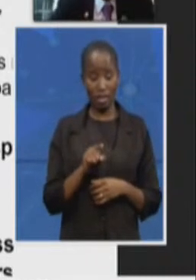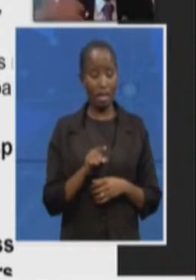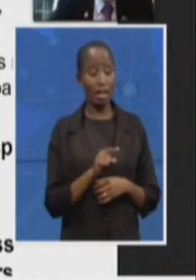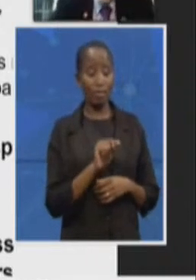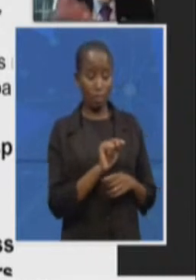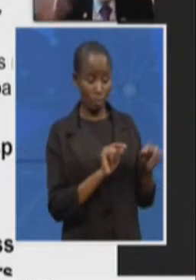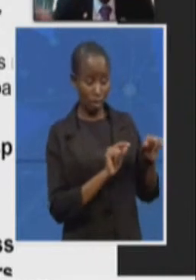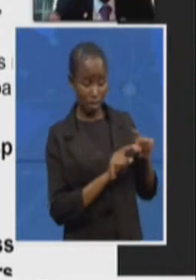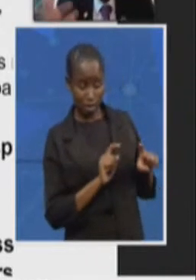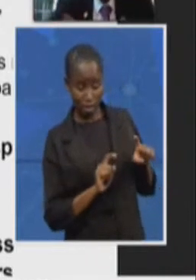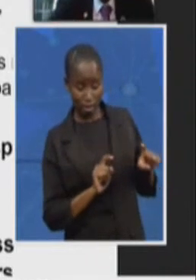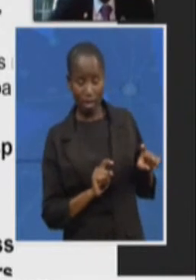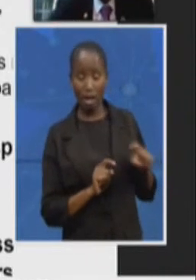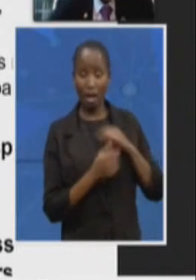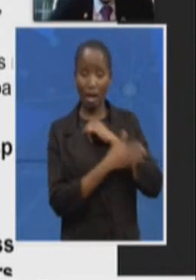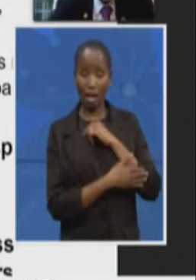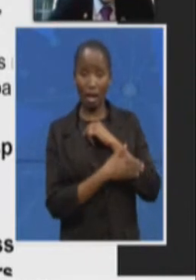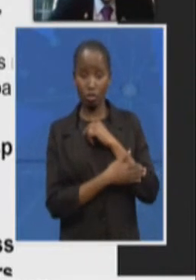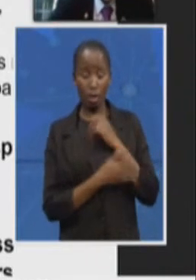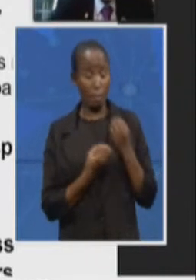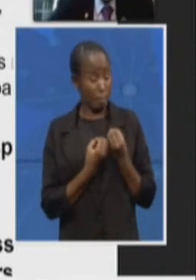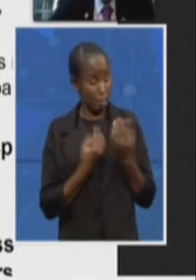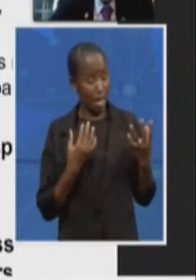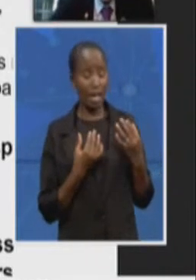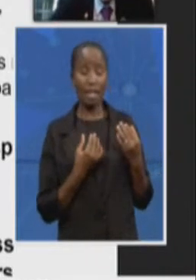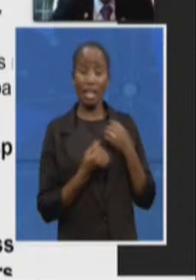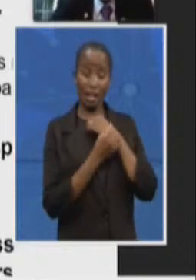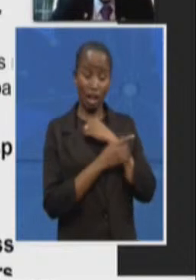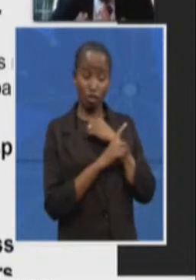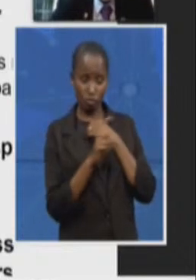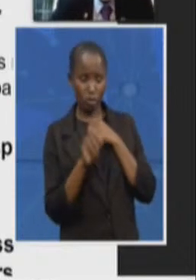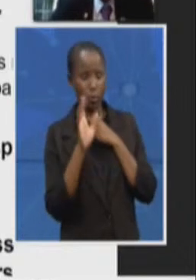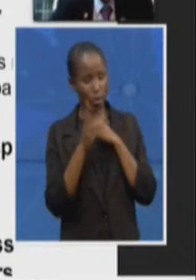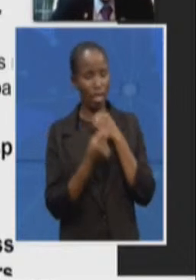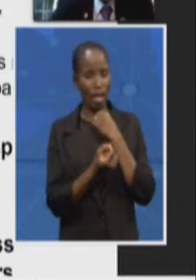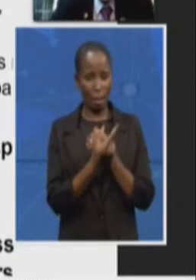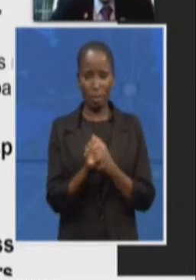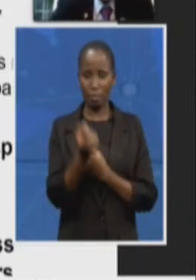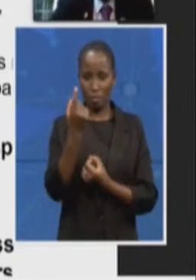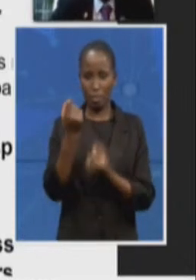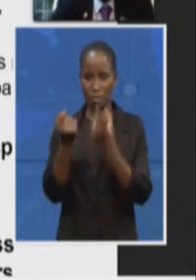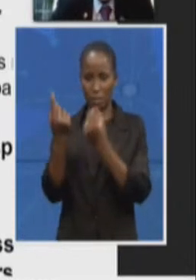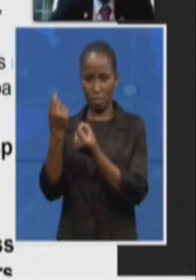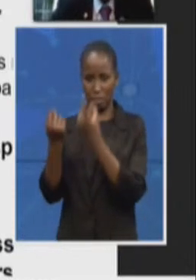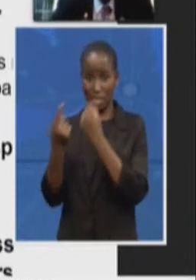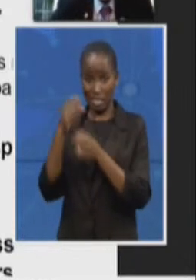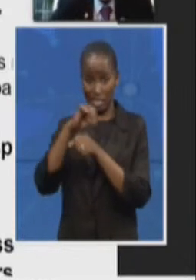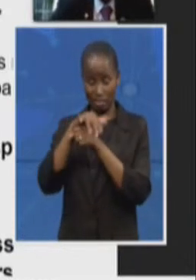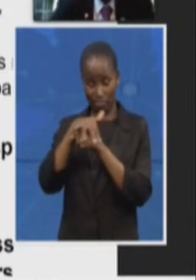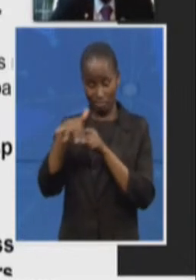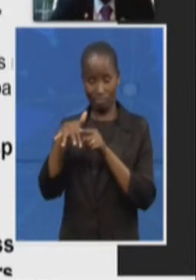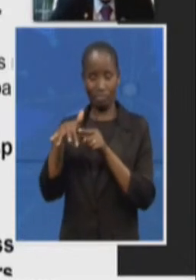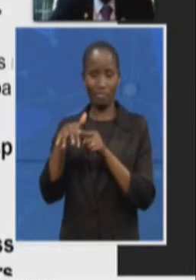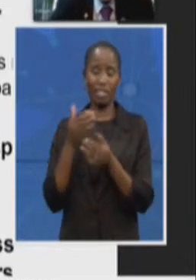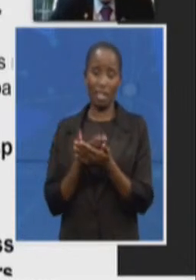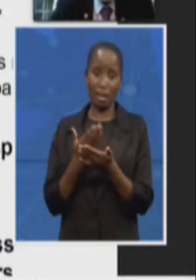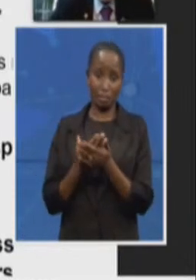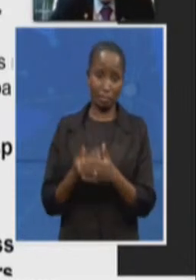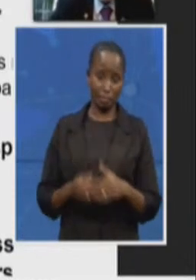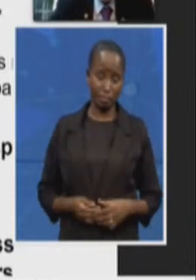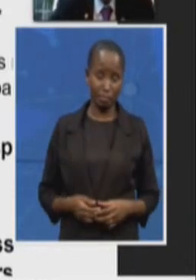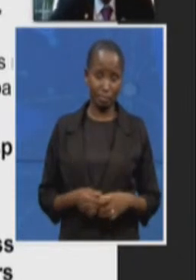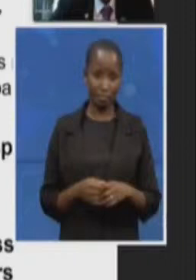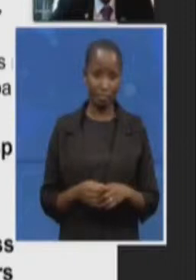become avenues of spread of the virus. But more importantly, we have existing 5-step